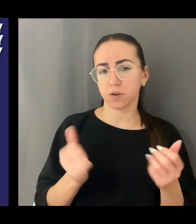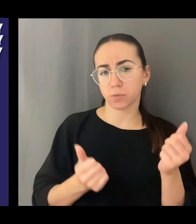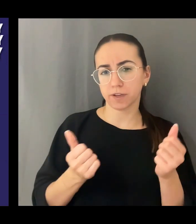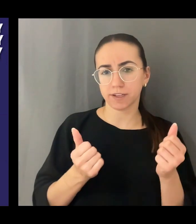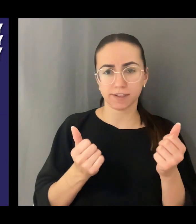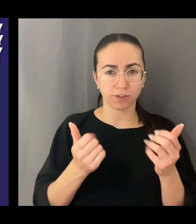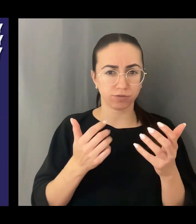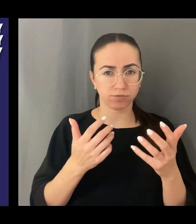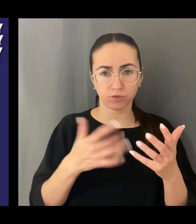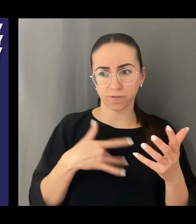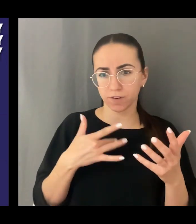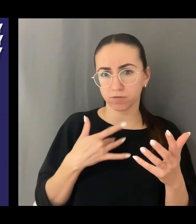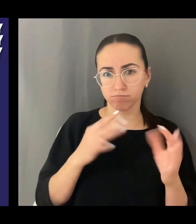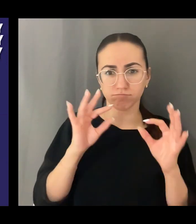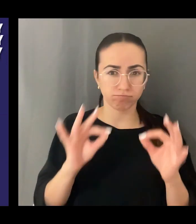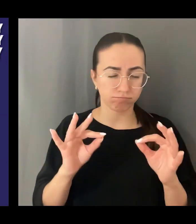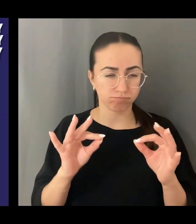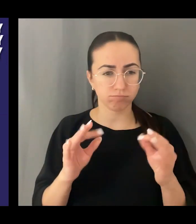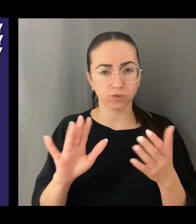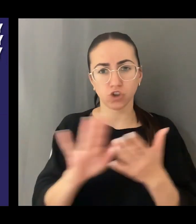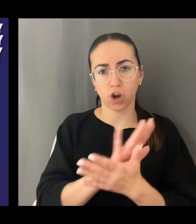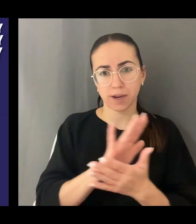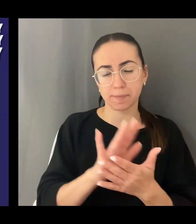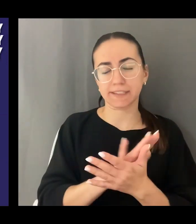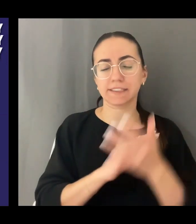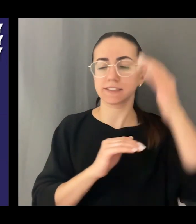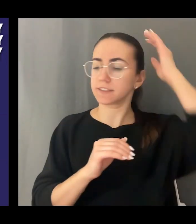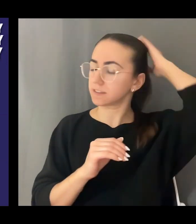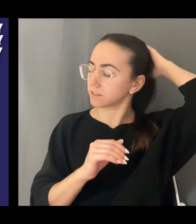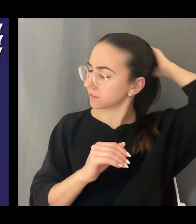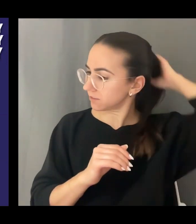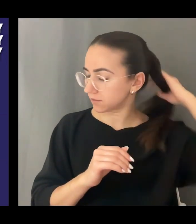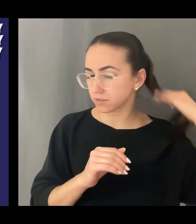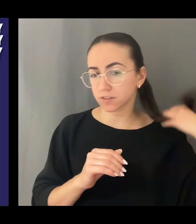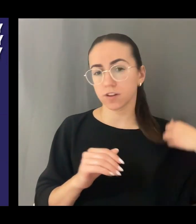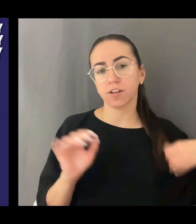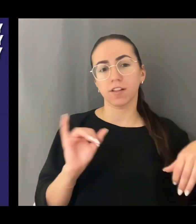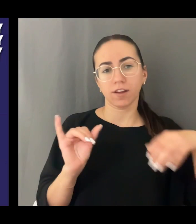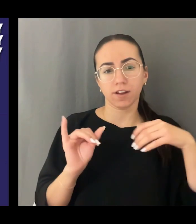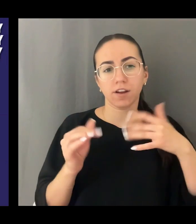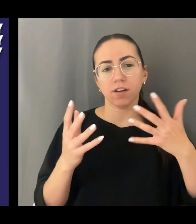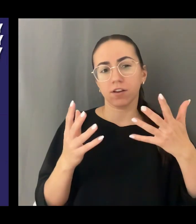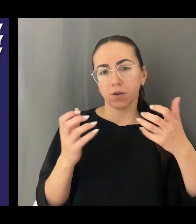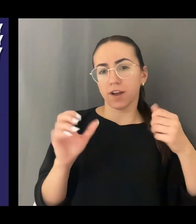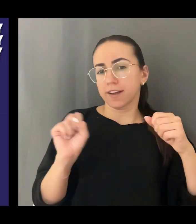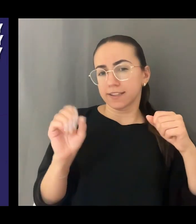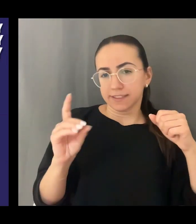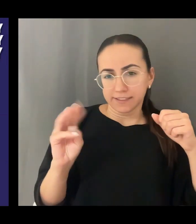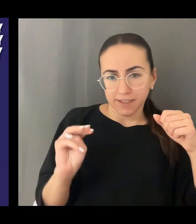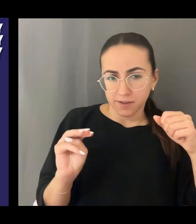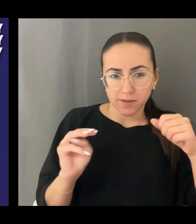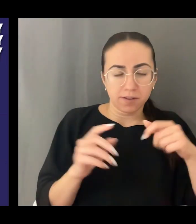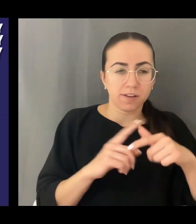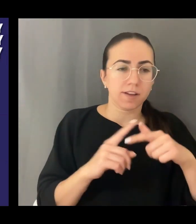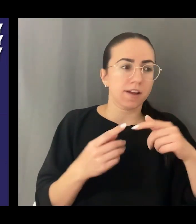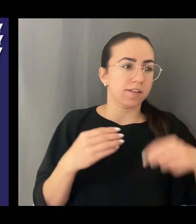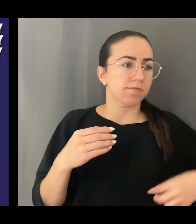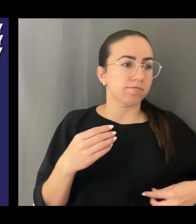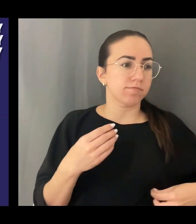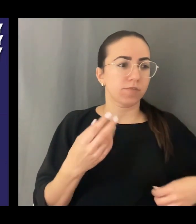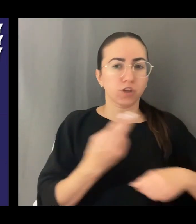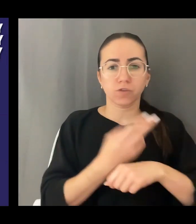deal of different documents. You know, perhaps you say, I would like to use supported decision making in my relationships